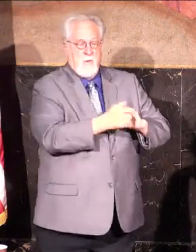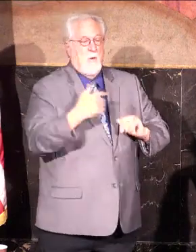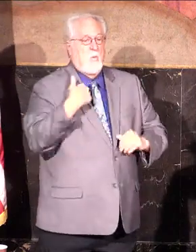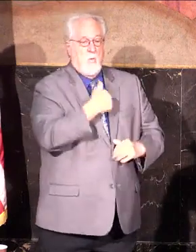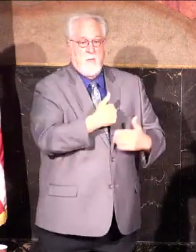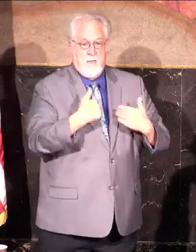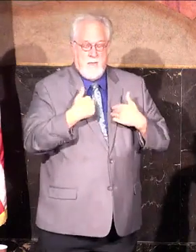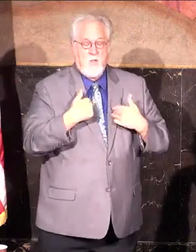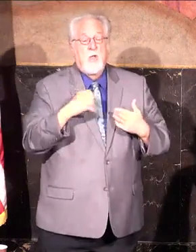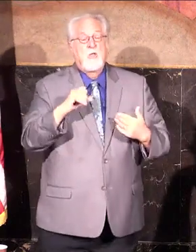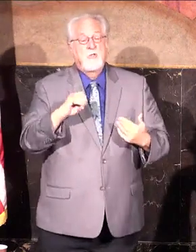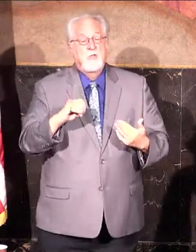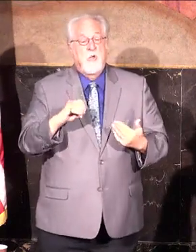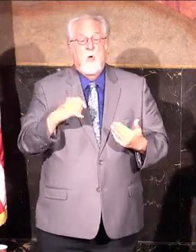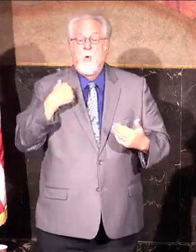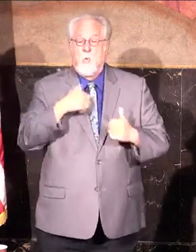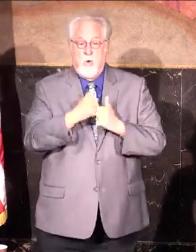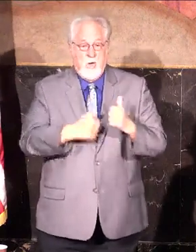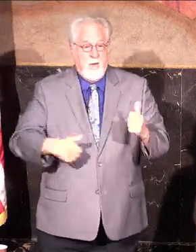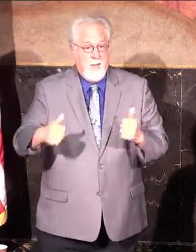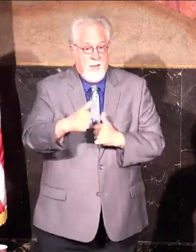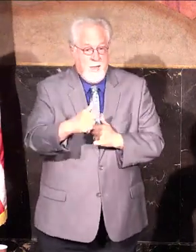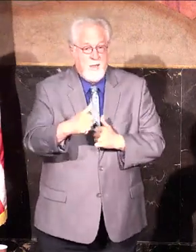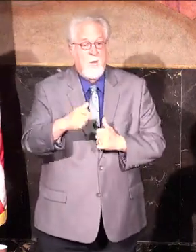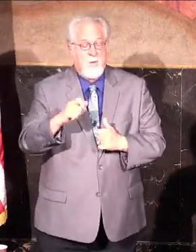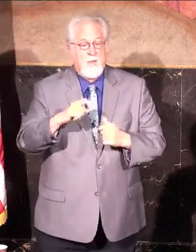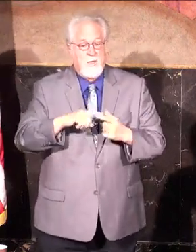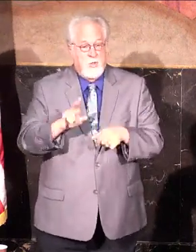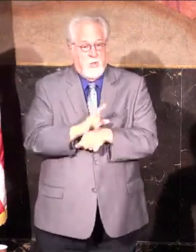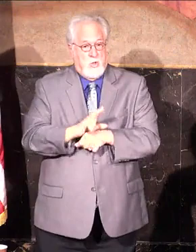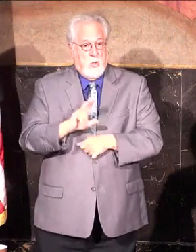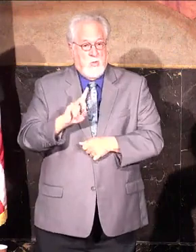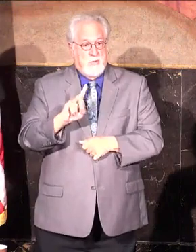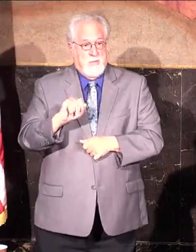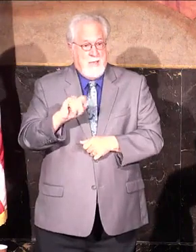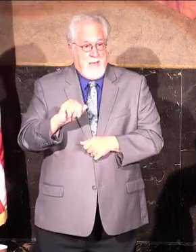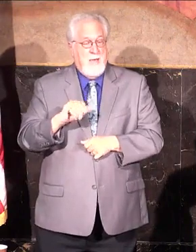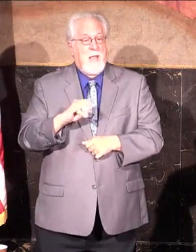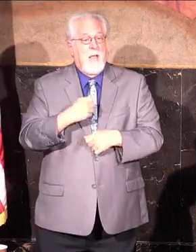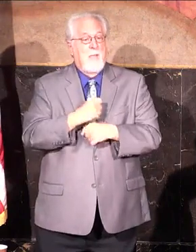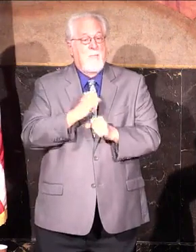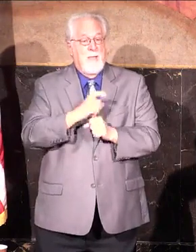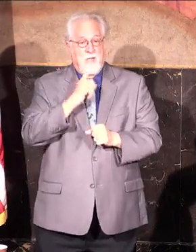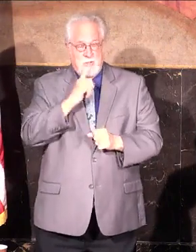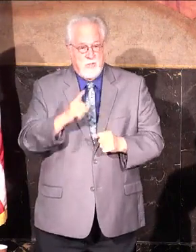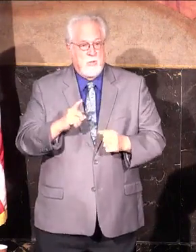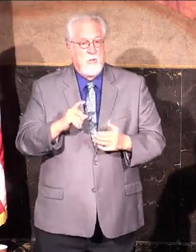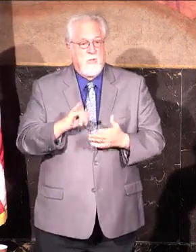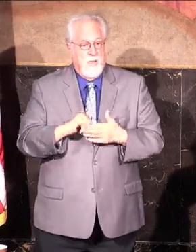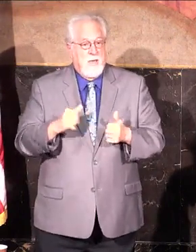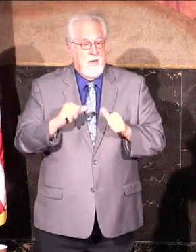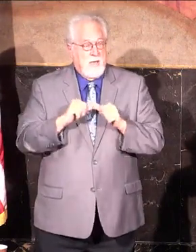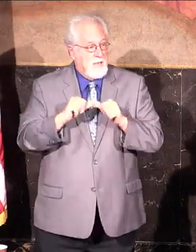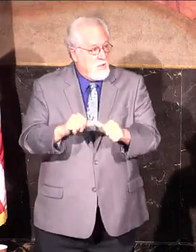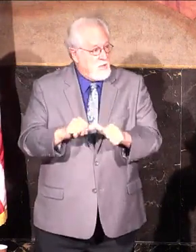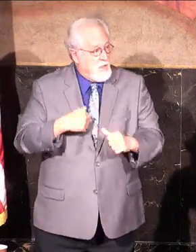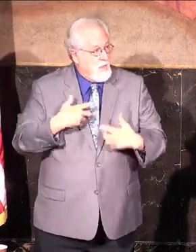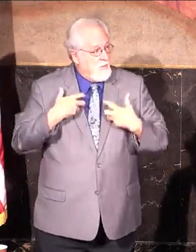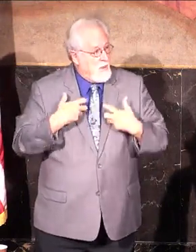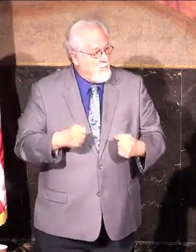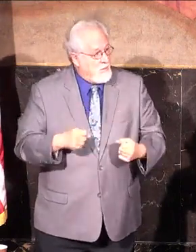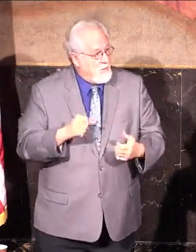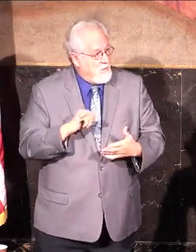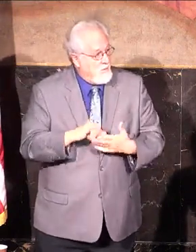from that perspective, we are ahead of the game. We need to apply the data. We need to make sure that we are doing all the right things. And I'm very confident